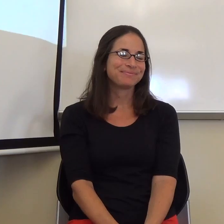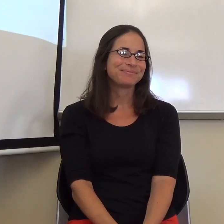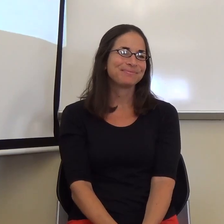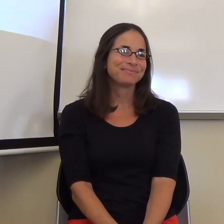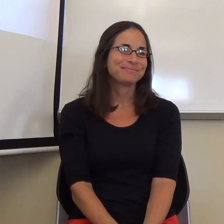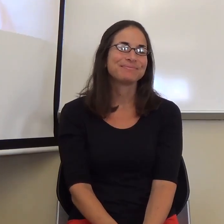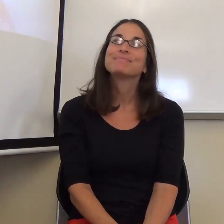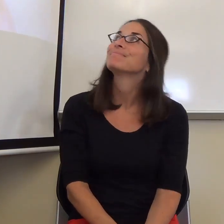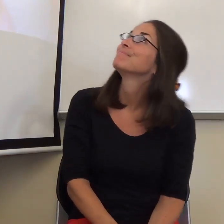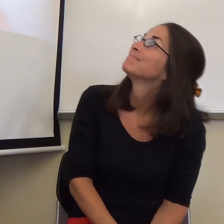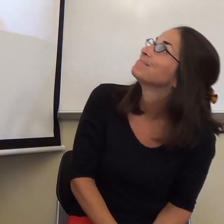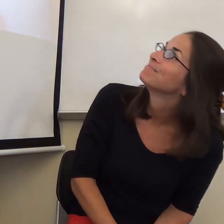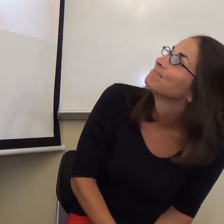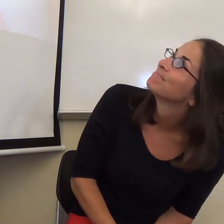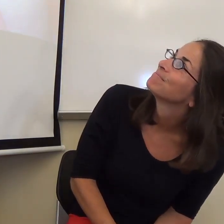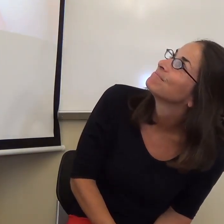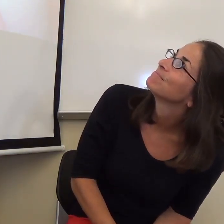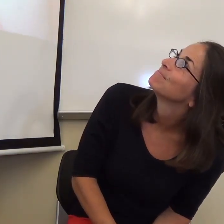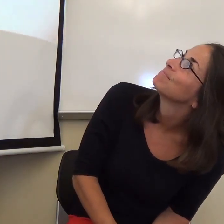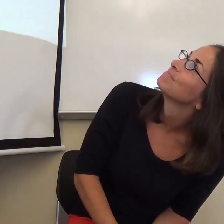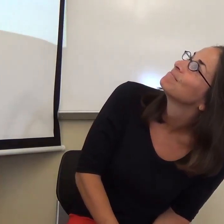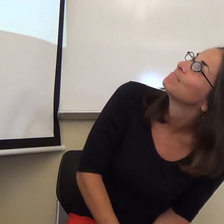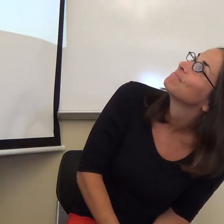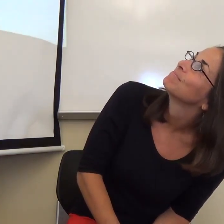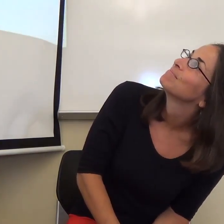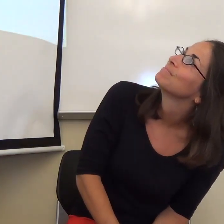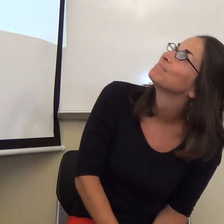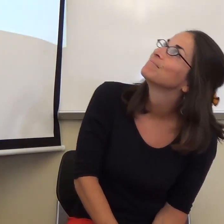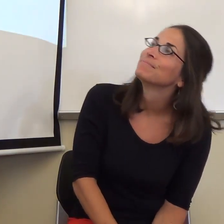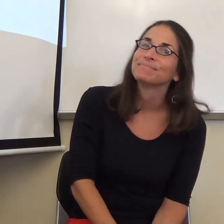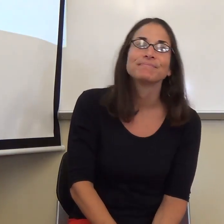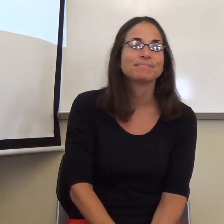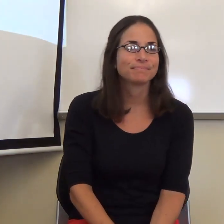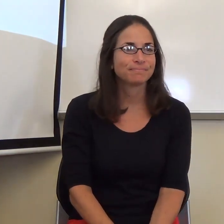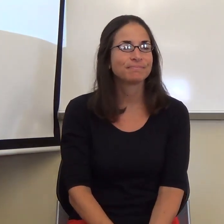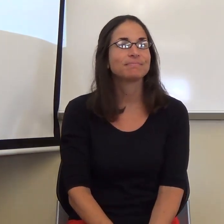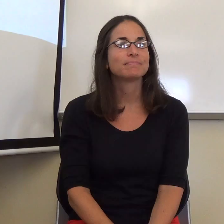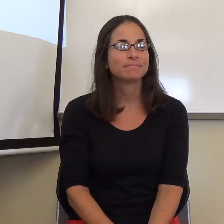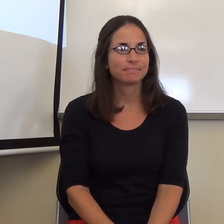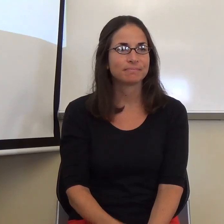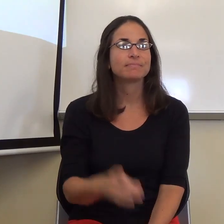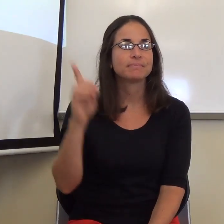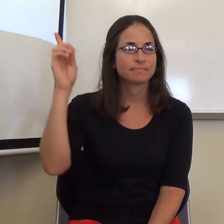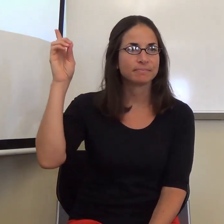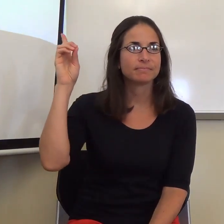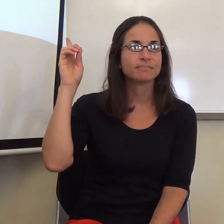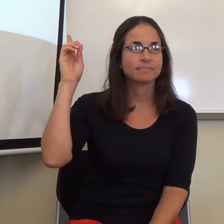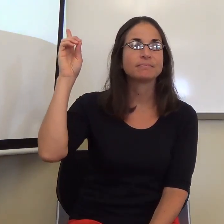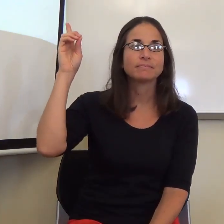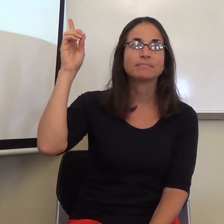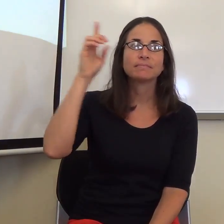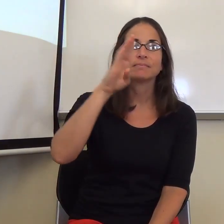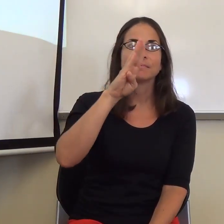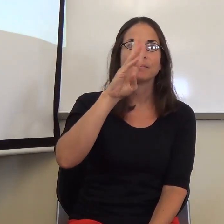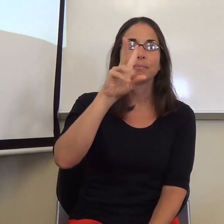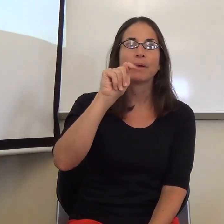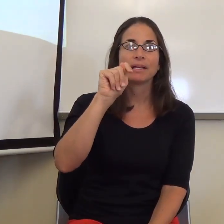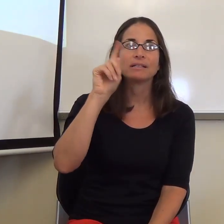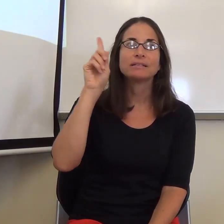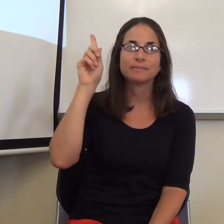So if we just read down to here, mastering new vocabulary, whether for reading or writing, involves regularly